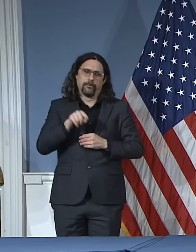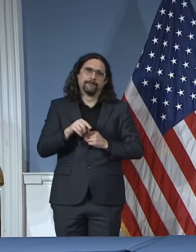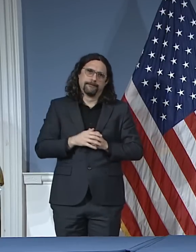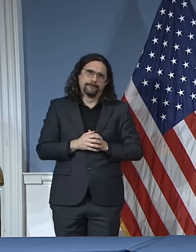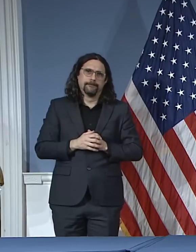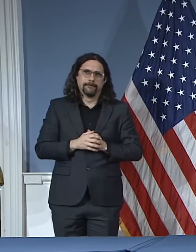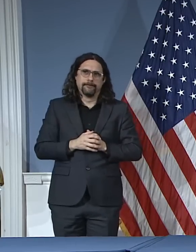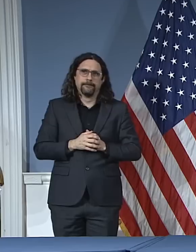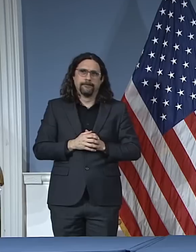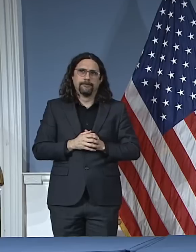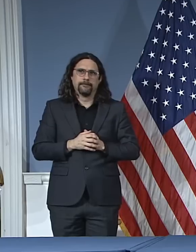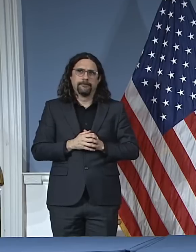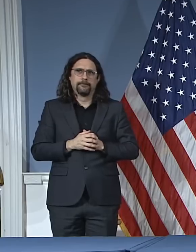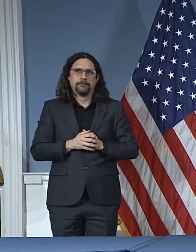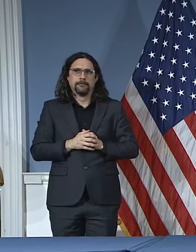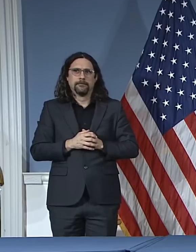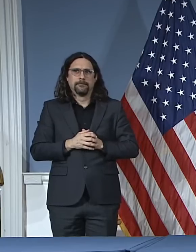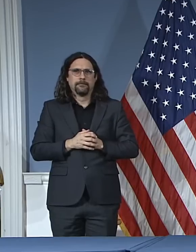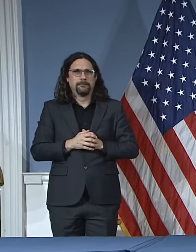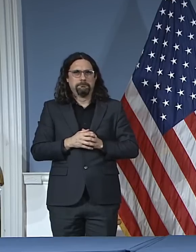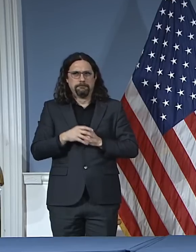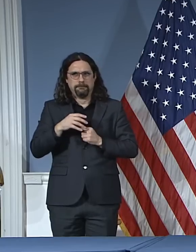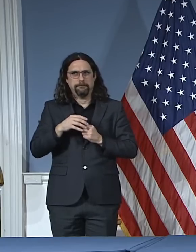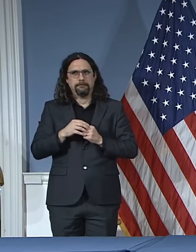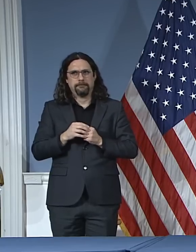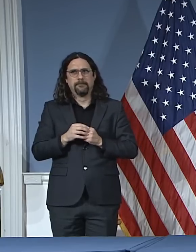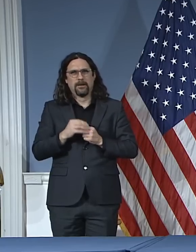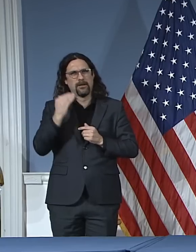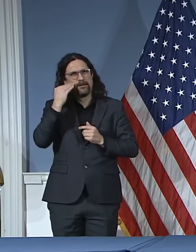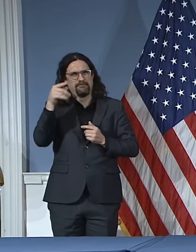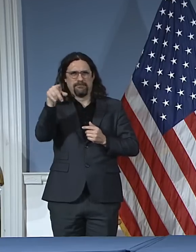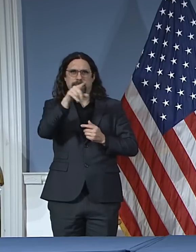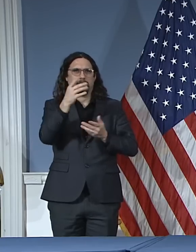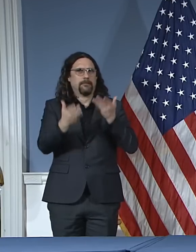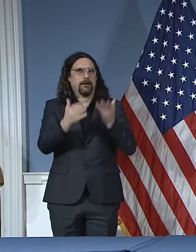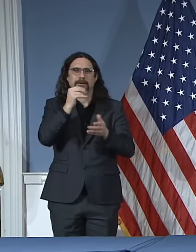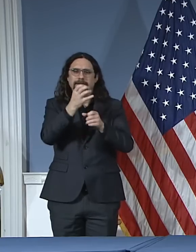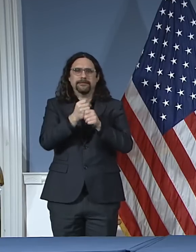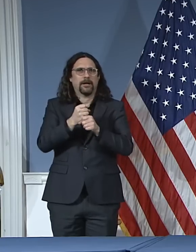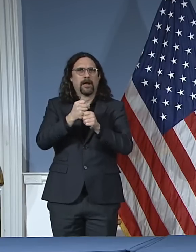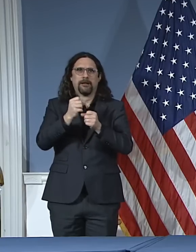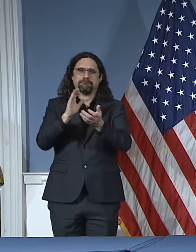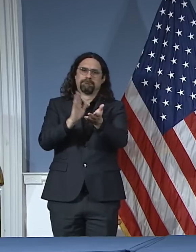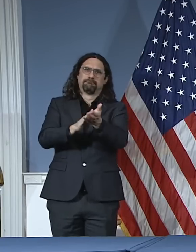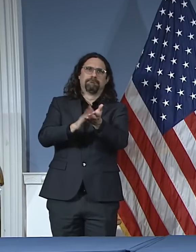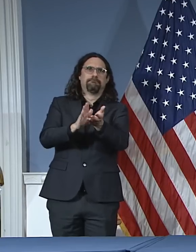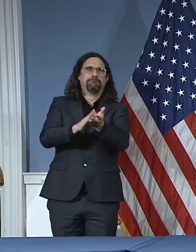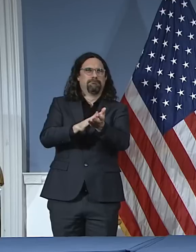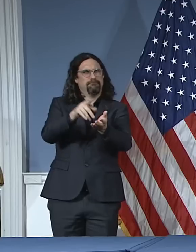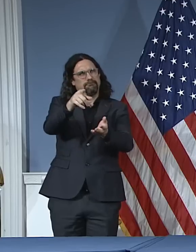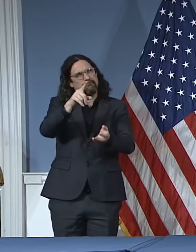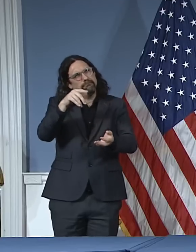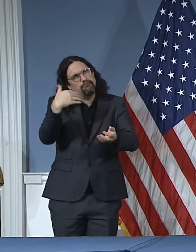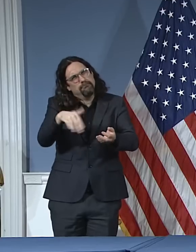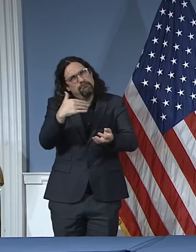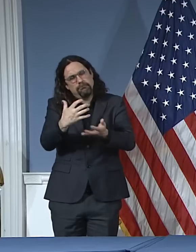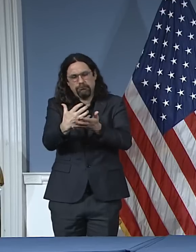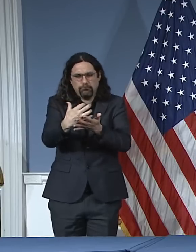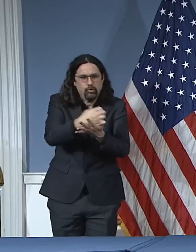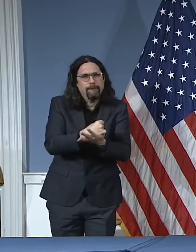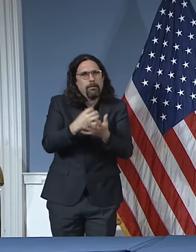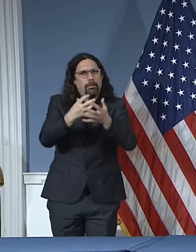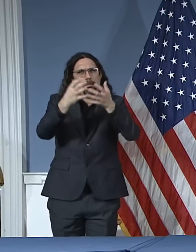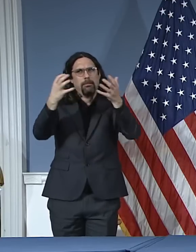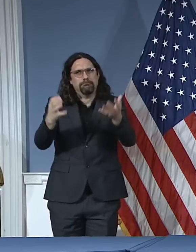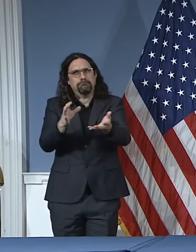normally, and you should get a whole lot of praise now, because all of you are helping to keep this city running, keep it together,